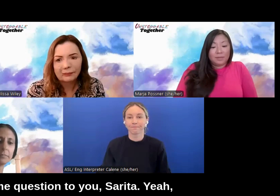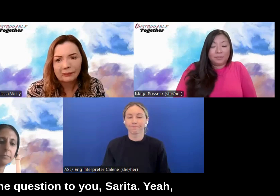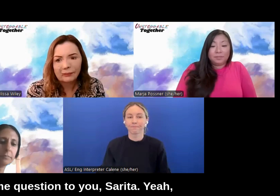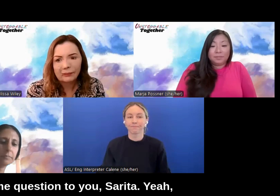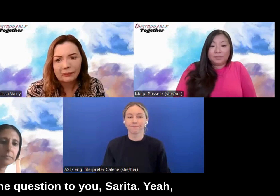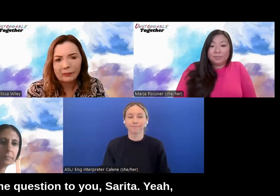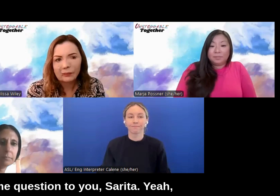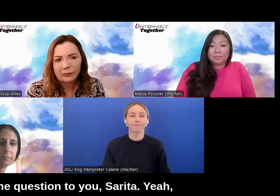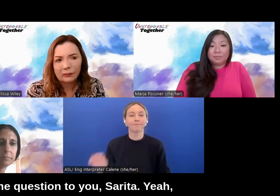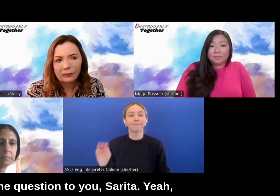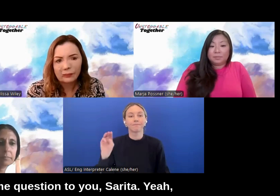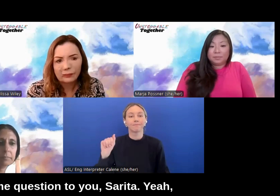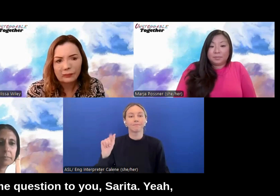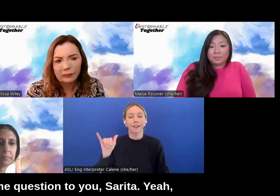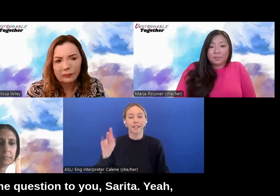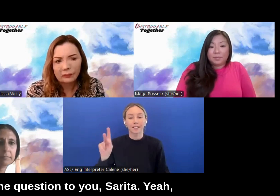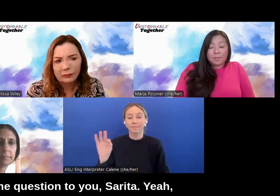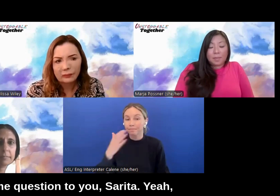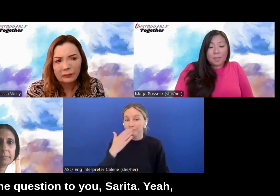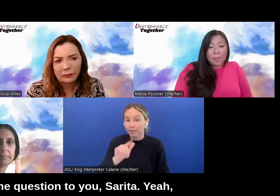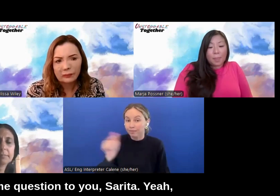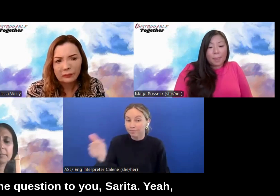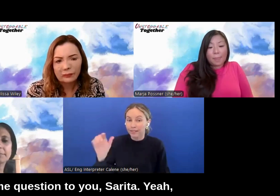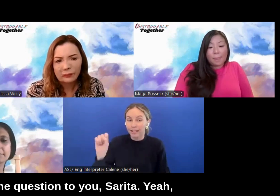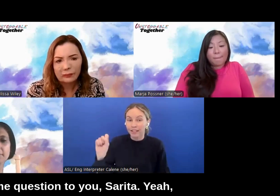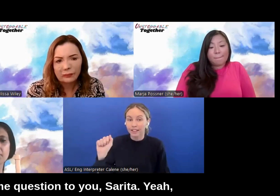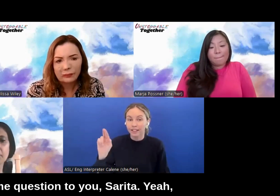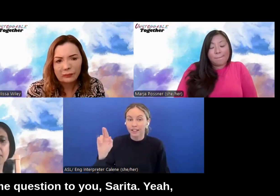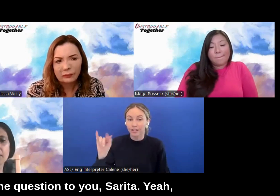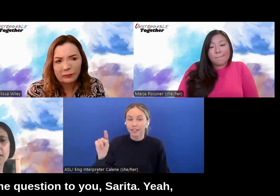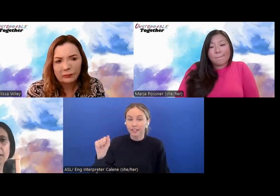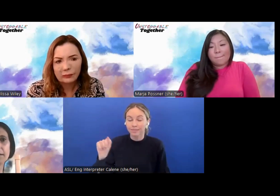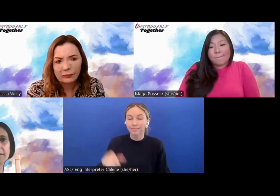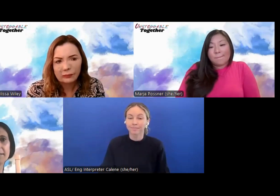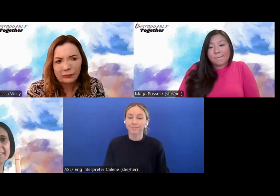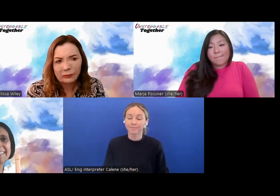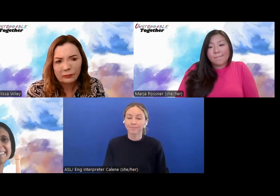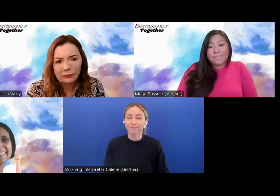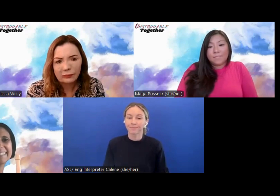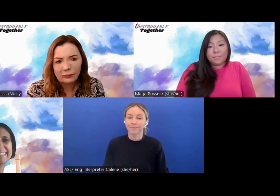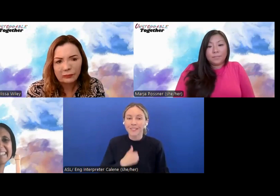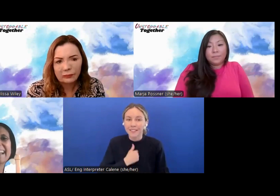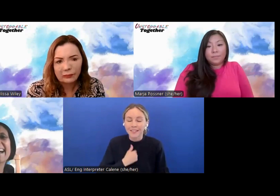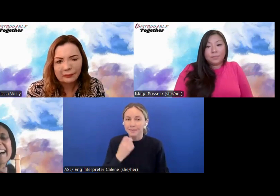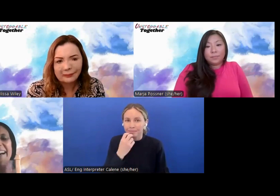Thank you. Same question to you, Sarita, or Sarita, sorry.